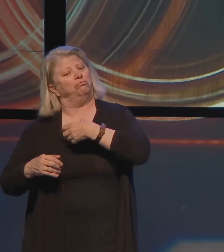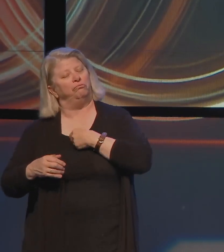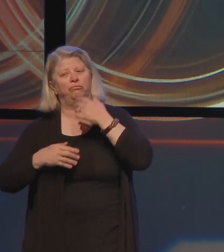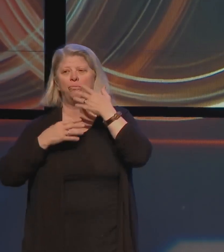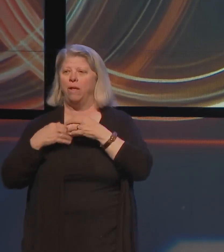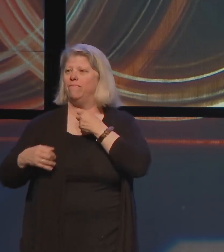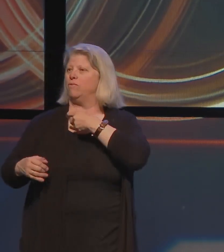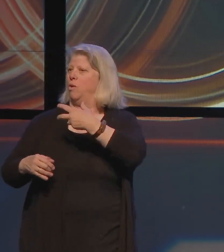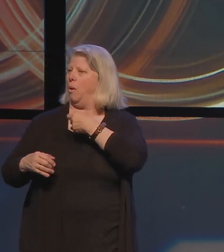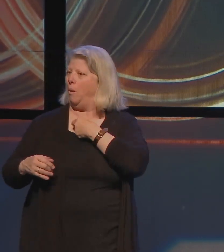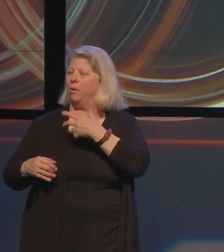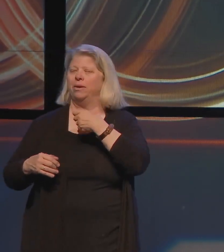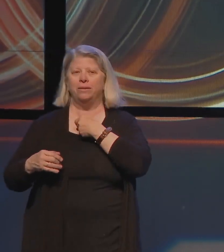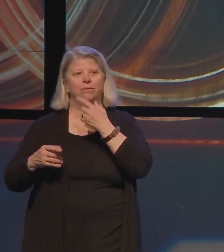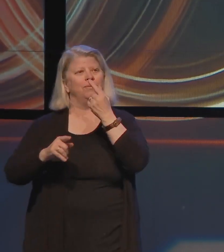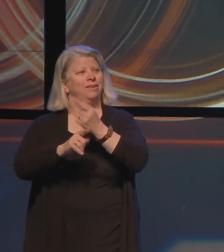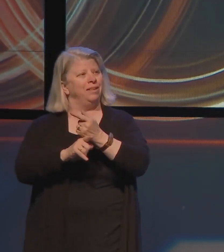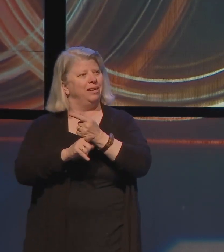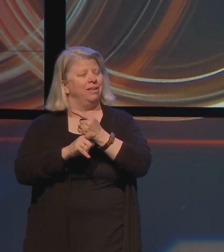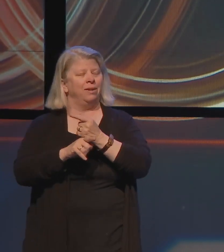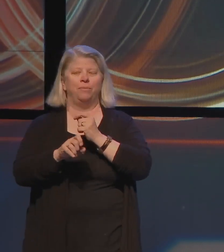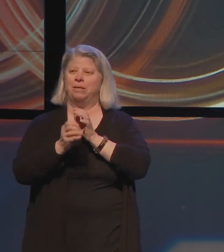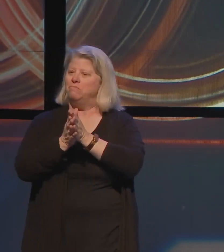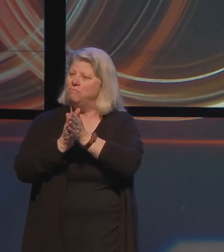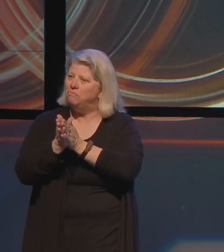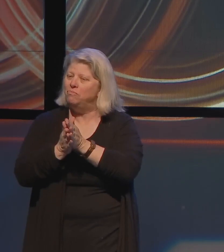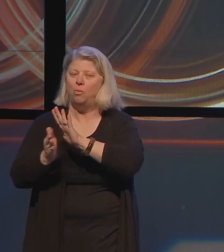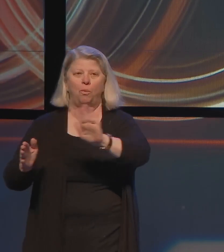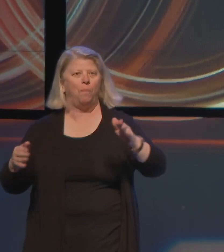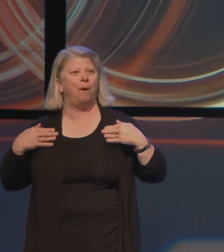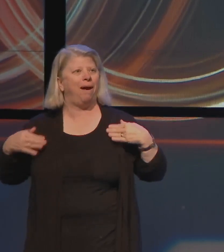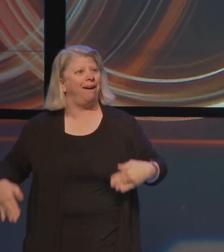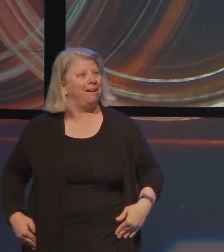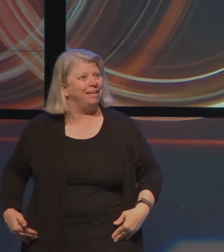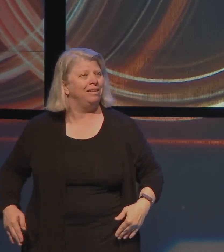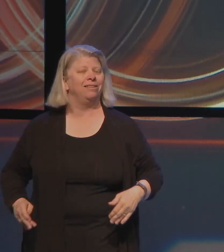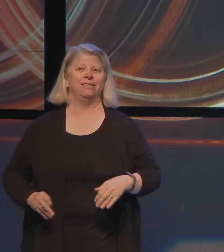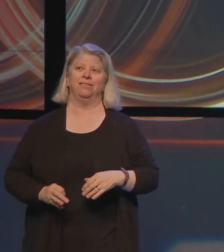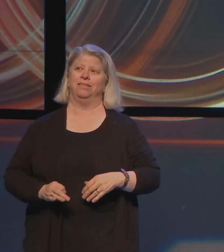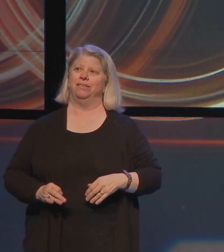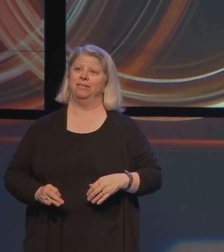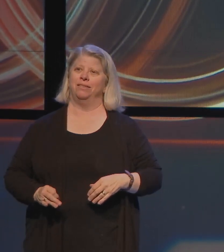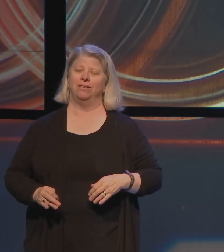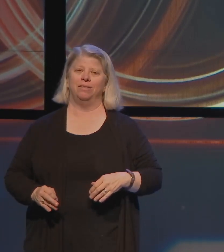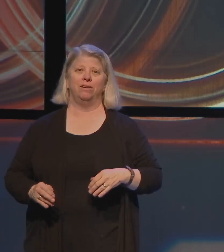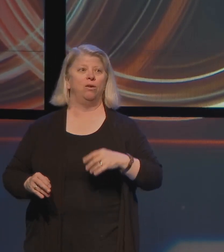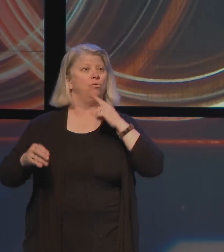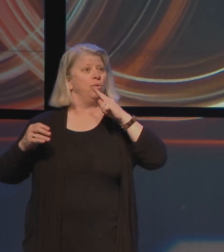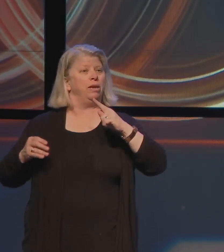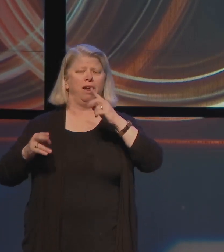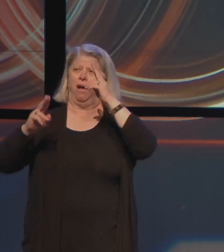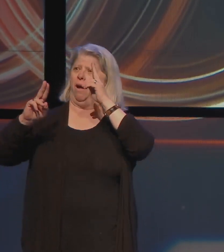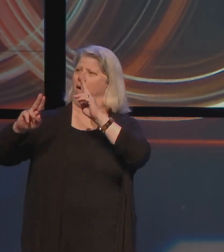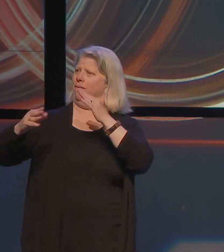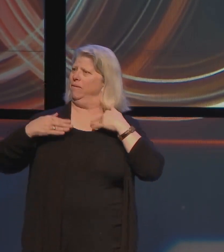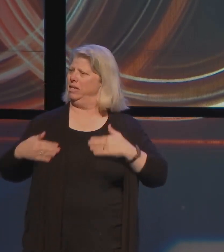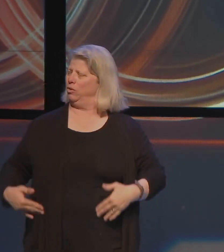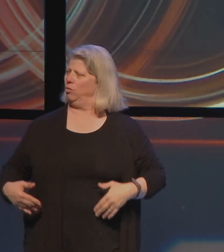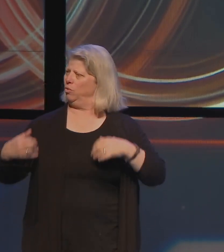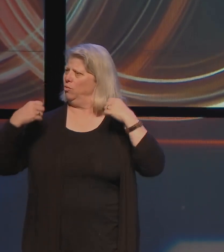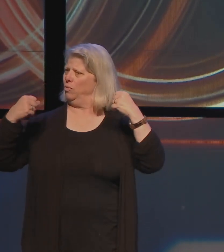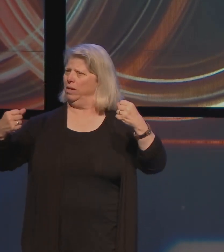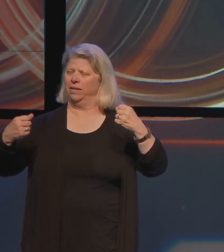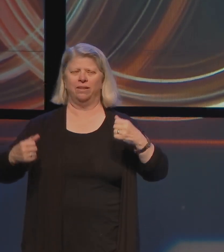blood flowing, get the heart pumping, right? It energizes our bodies, right? And it's an honoring of our physical